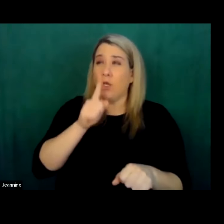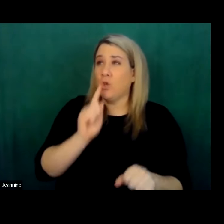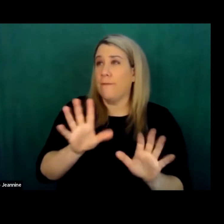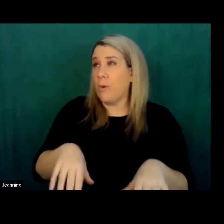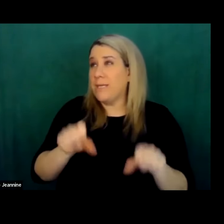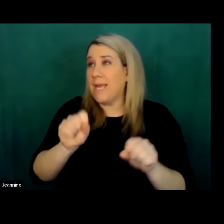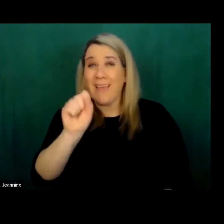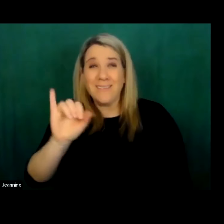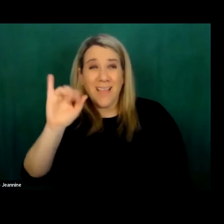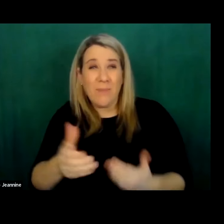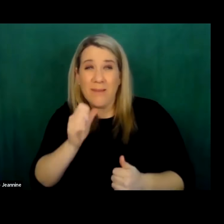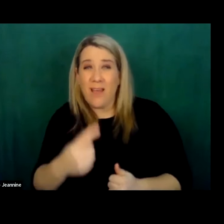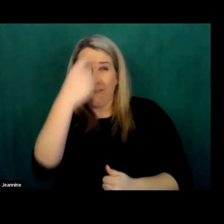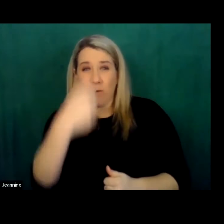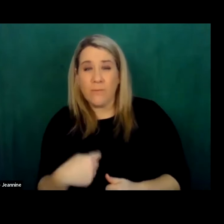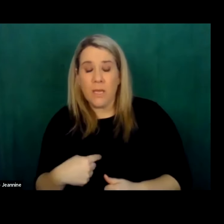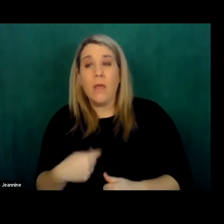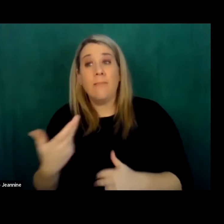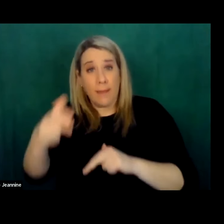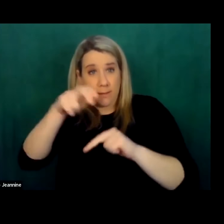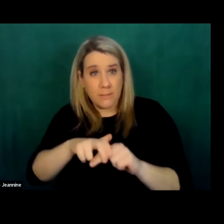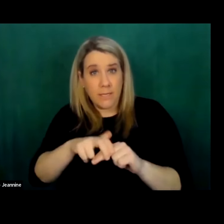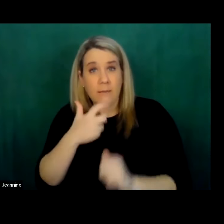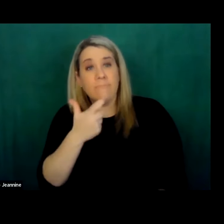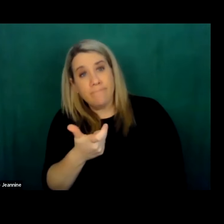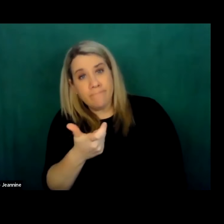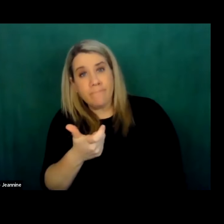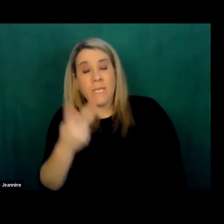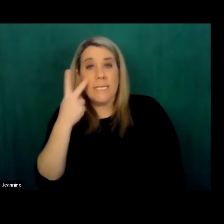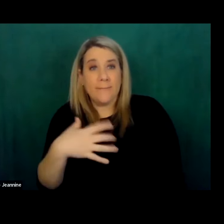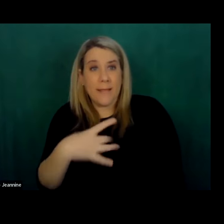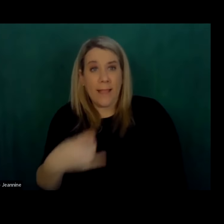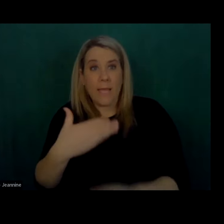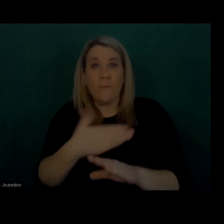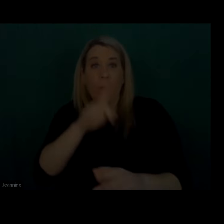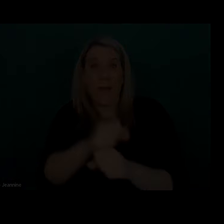sure SI is for them, they can sit, join, and see how they like it before enrolling.